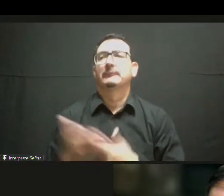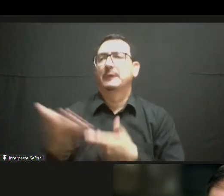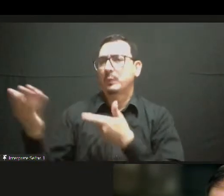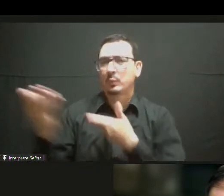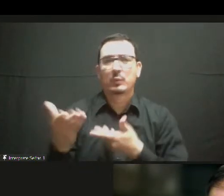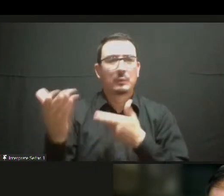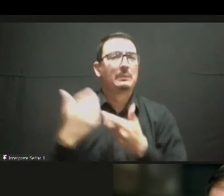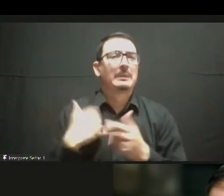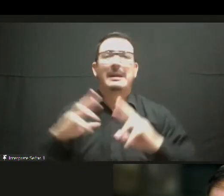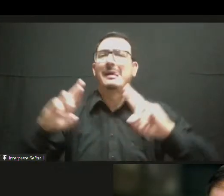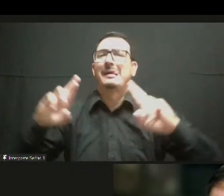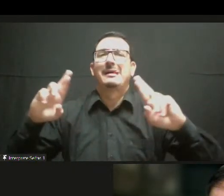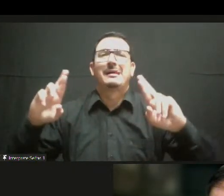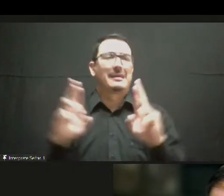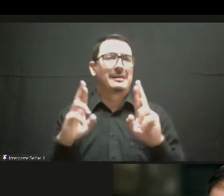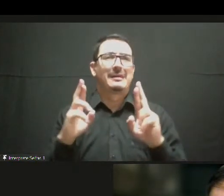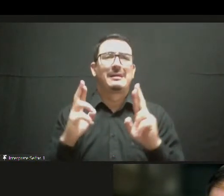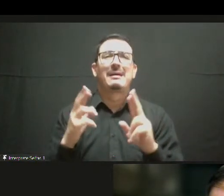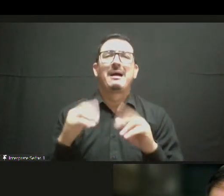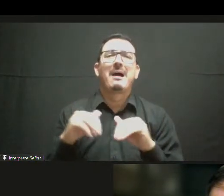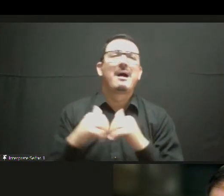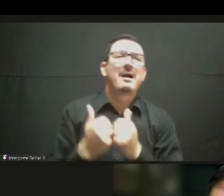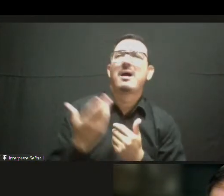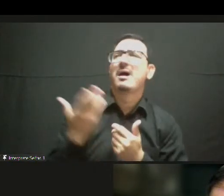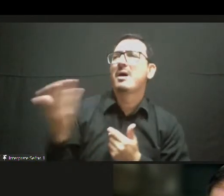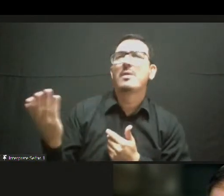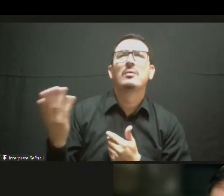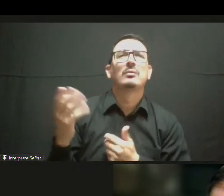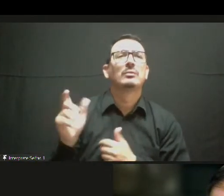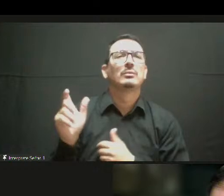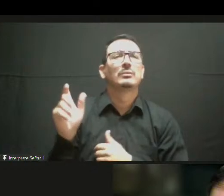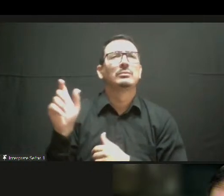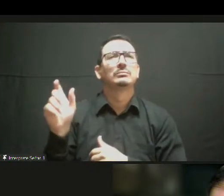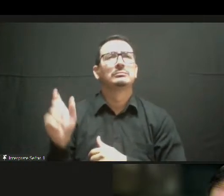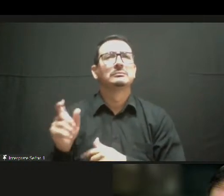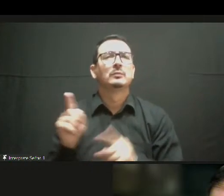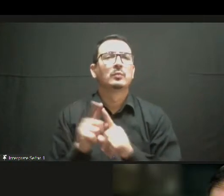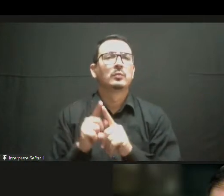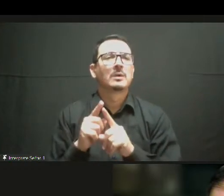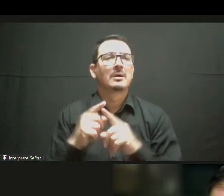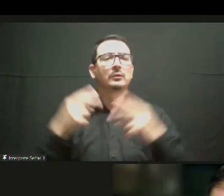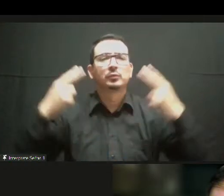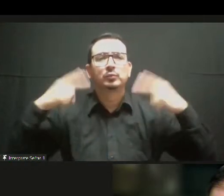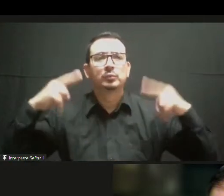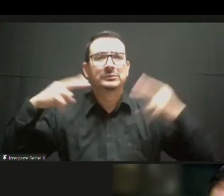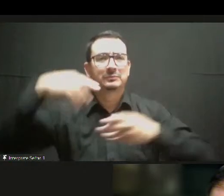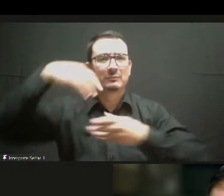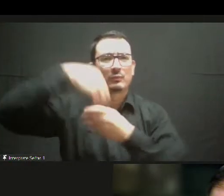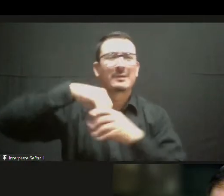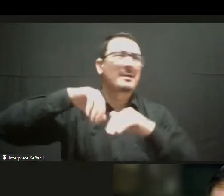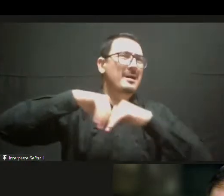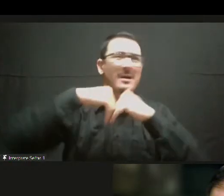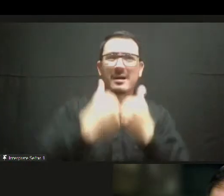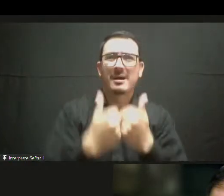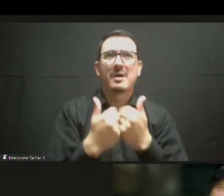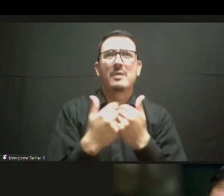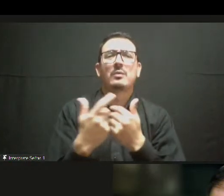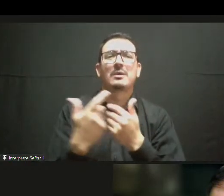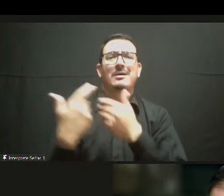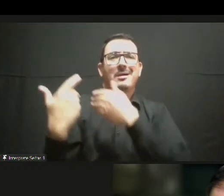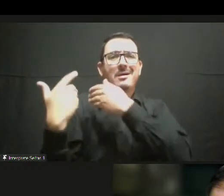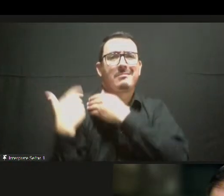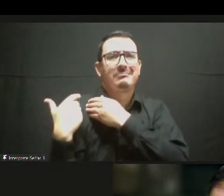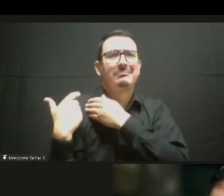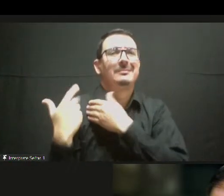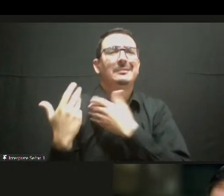on the responsibility you have regarding initiatives to promote the environmental and social